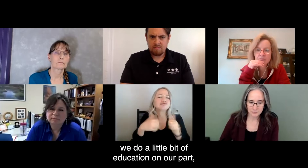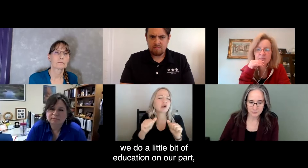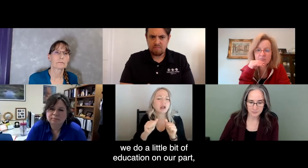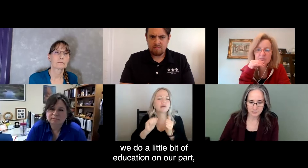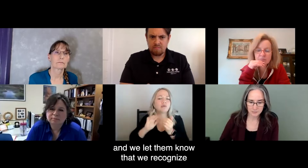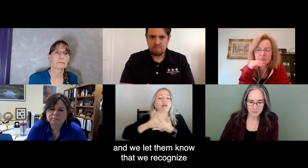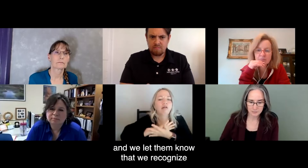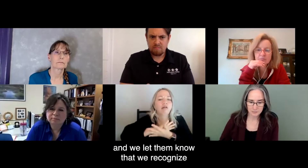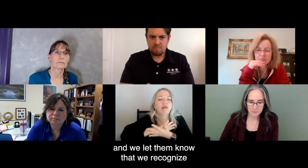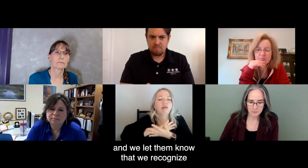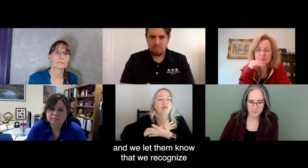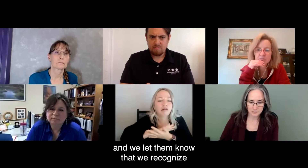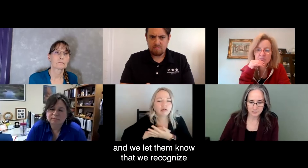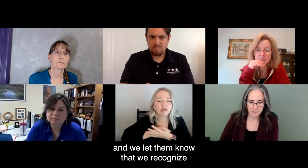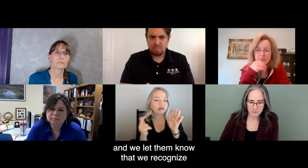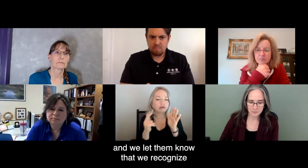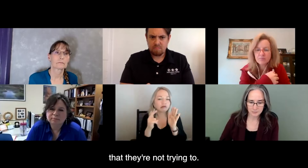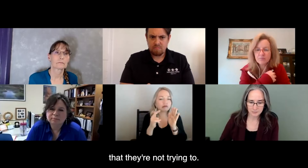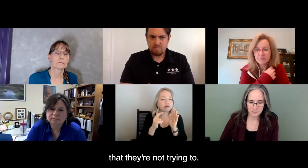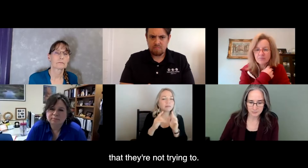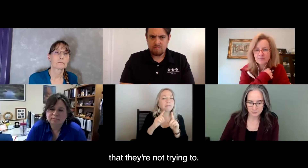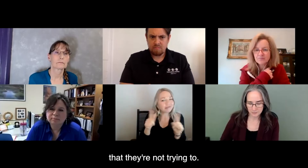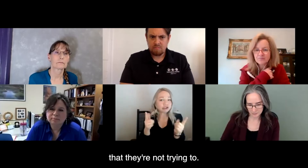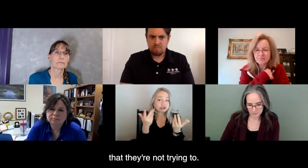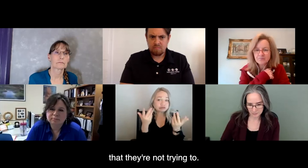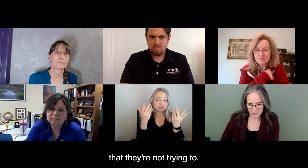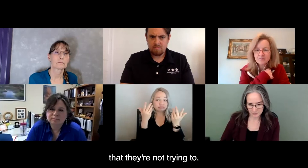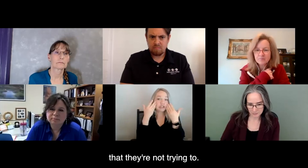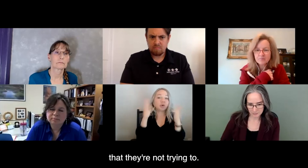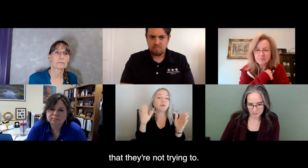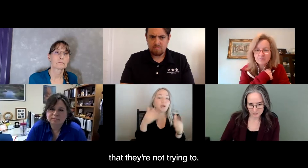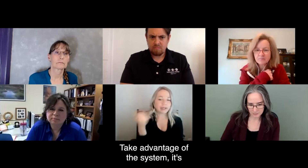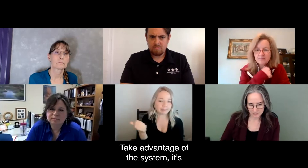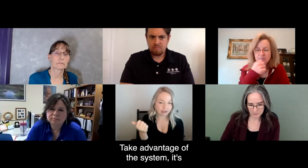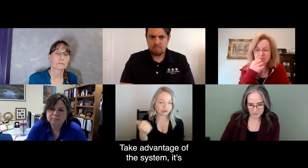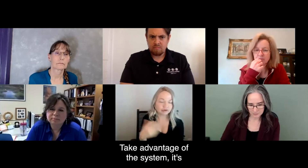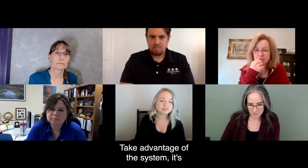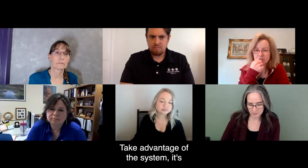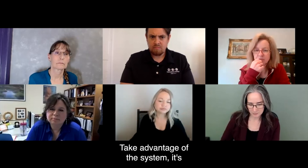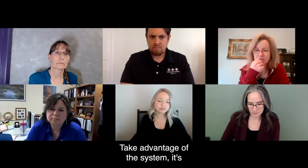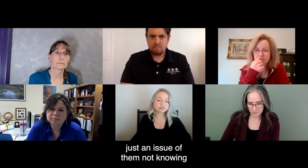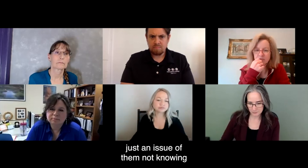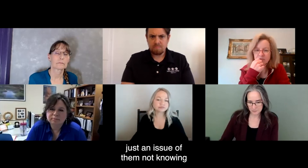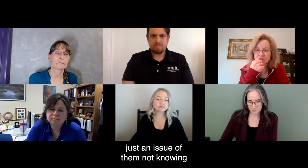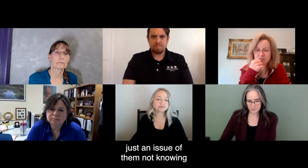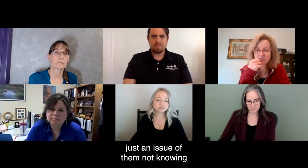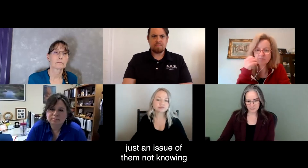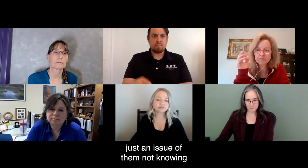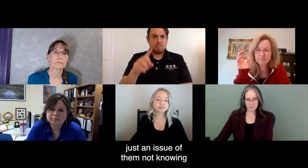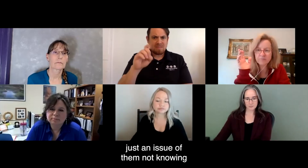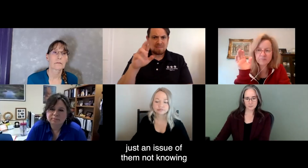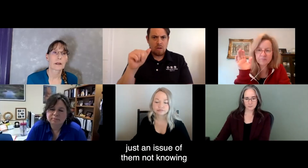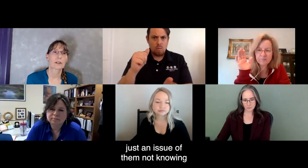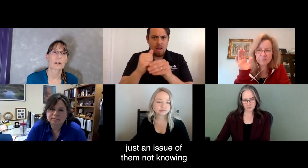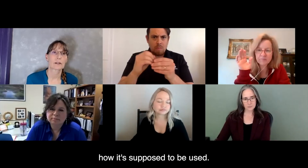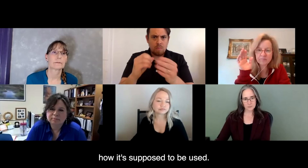part and we let them know that we recognize that they're not trying to take advantage of the system. It's just an issue of, you know,